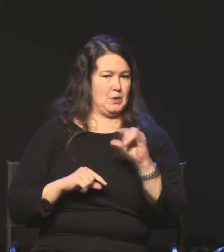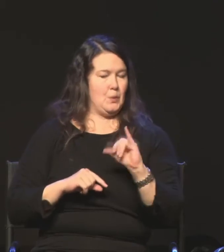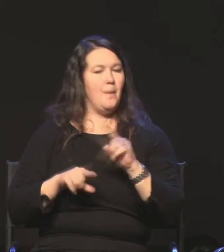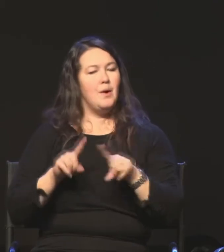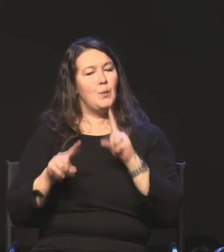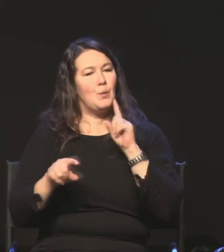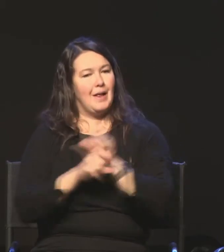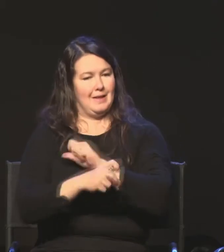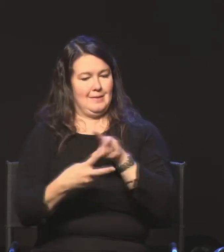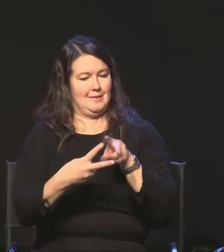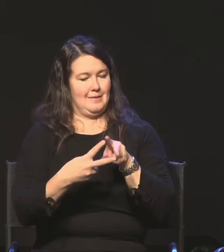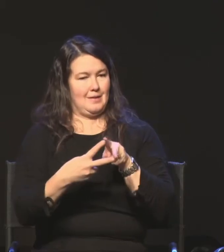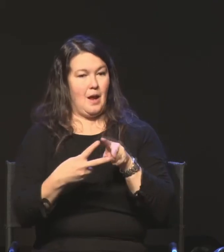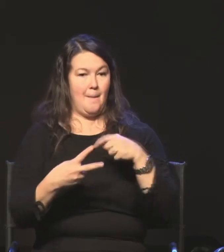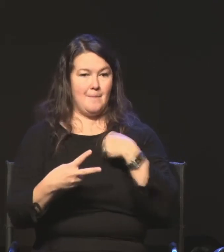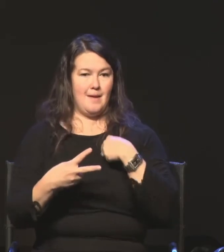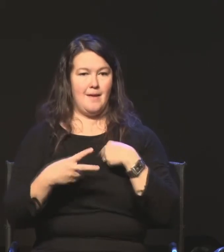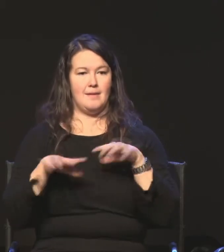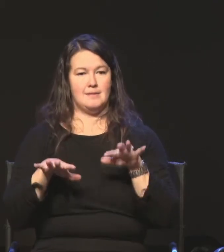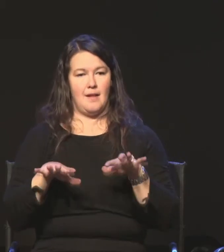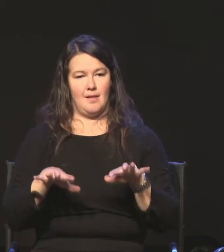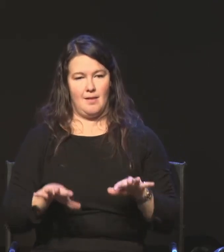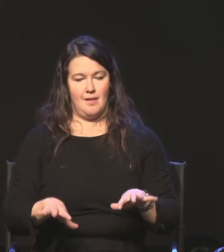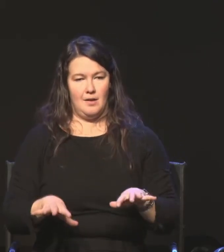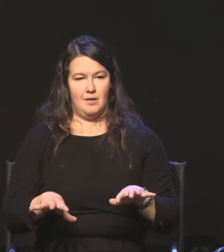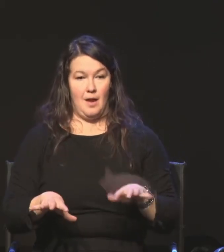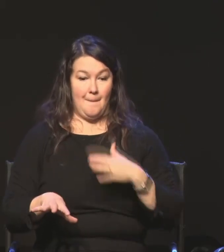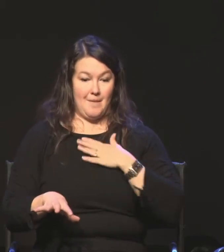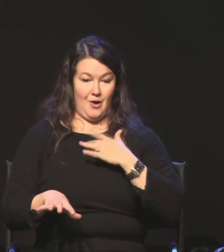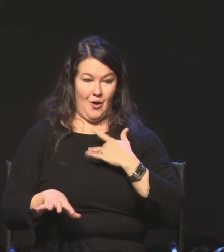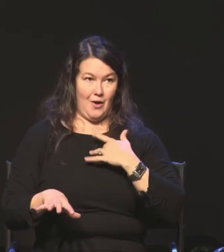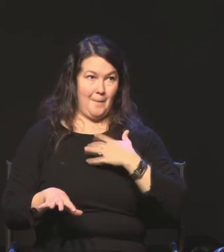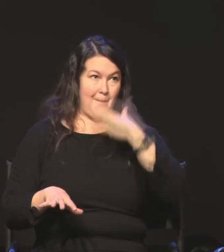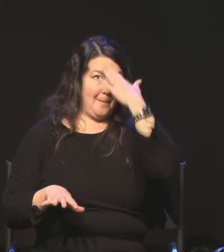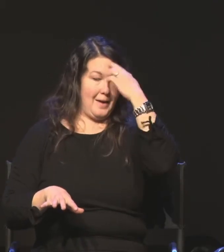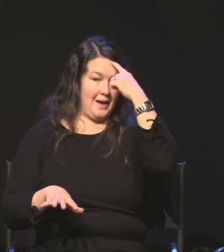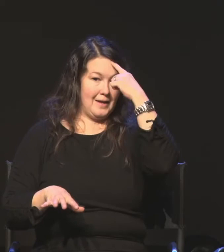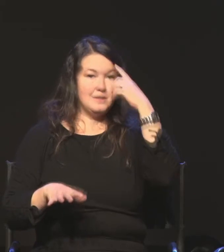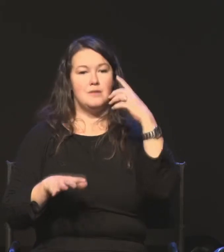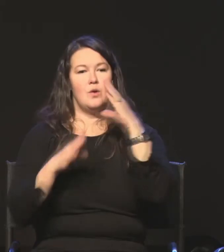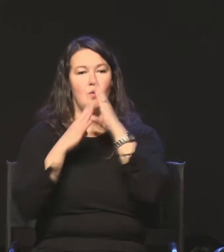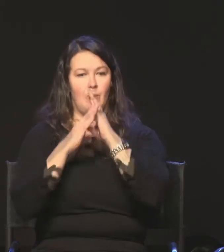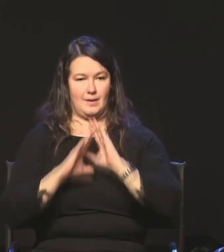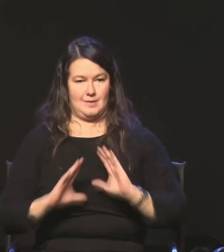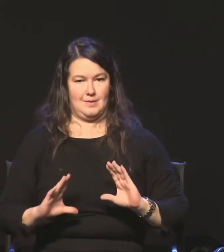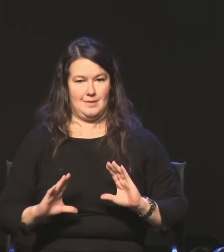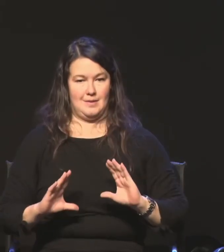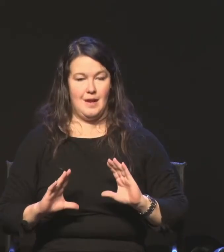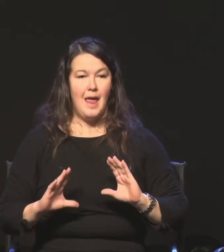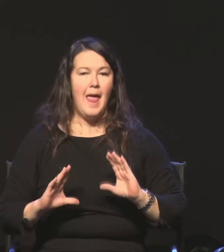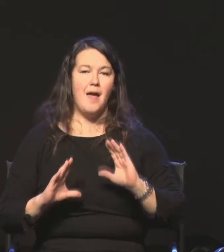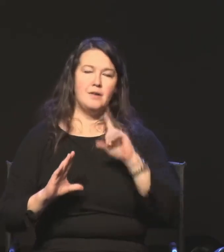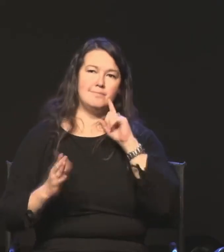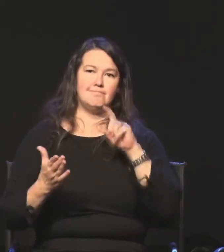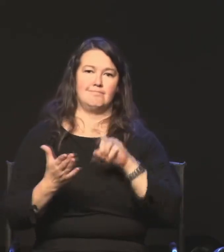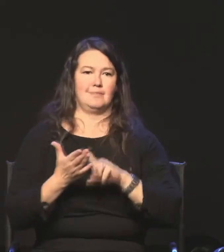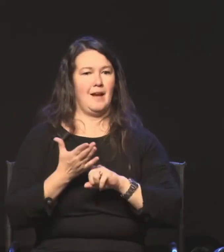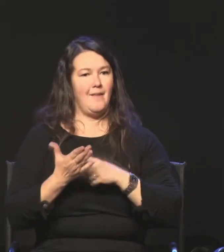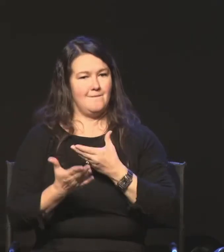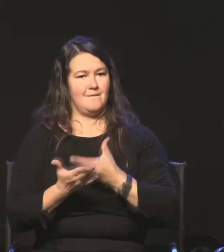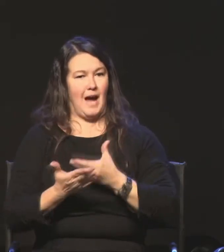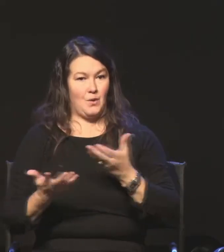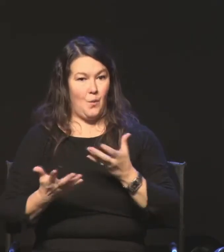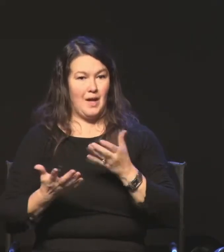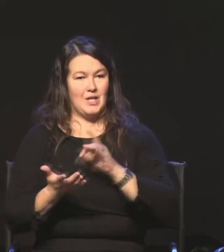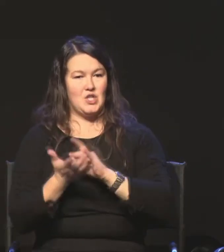down, quieting my heart and mind, and focusing on the fact that Jesus is there. He loves me. He's been there. And I have a lot of